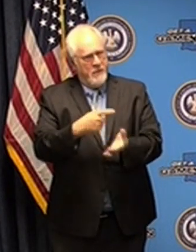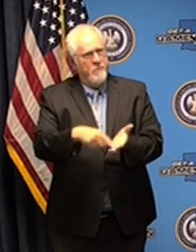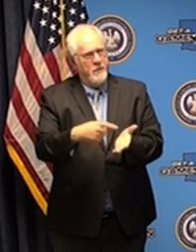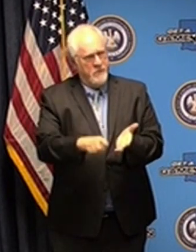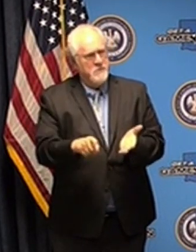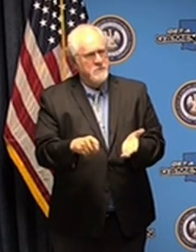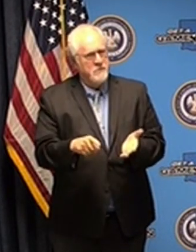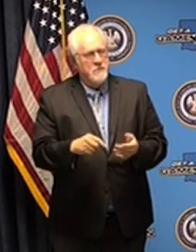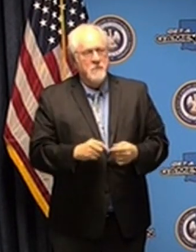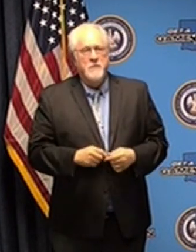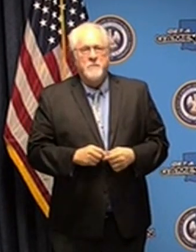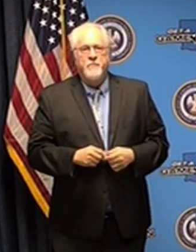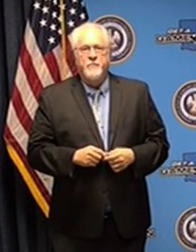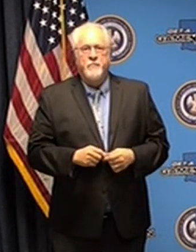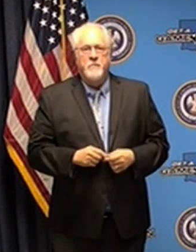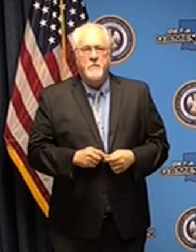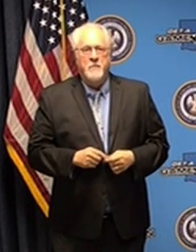their payments.